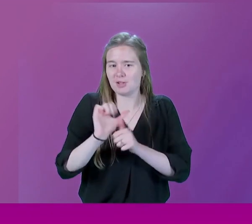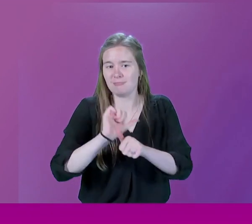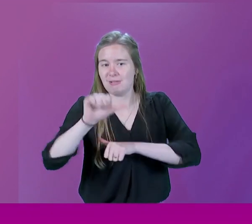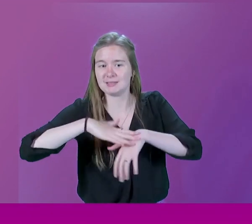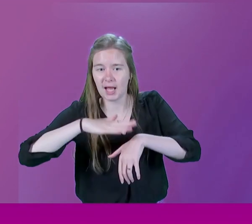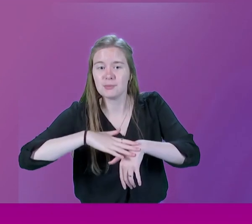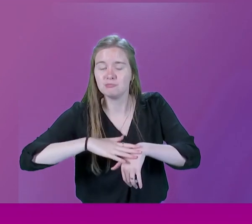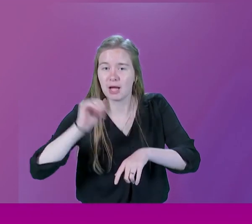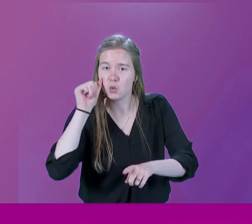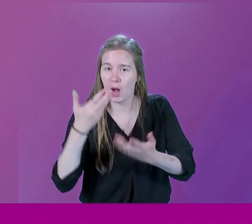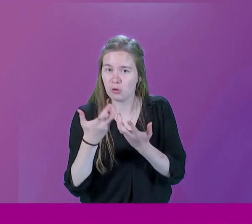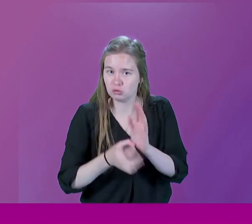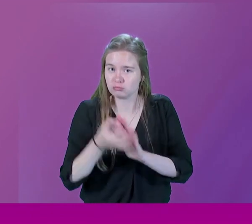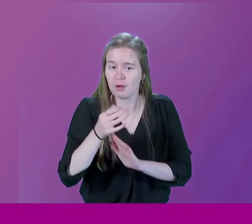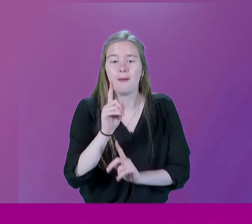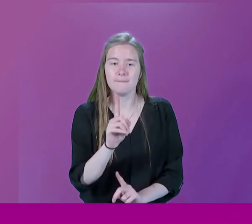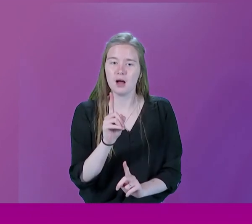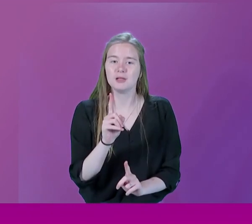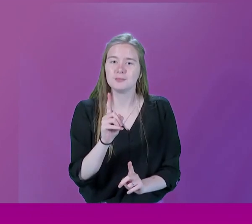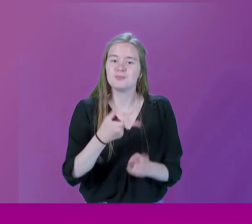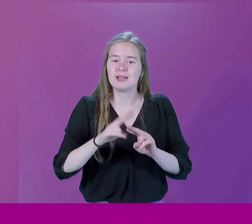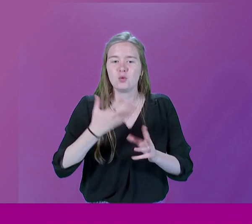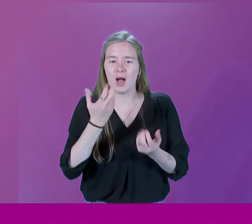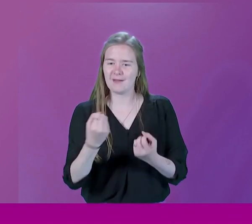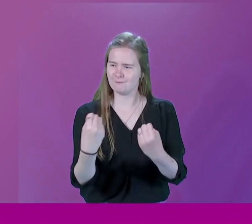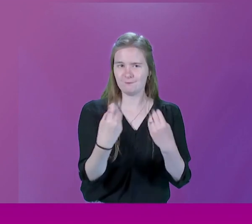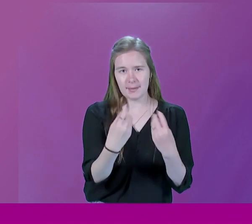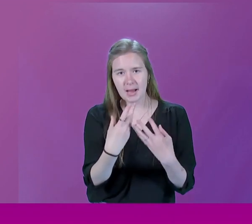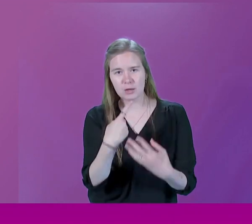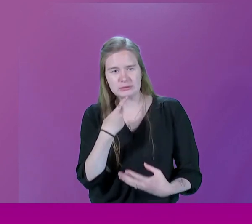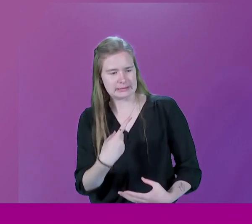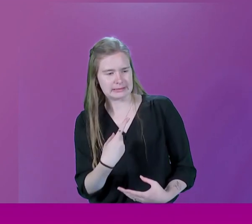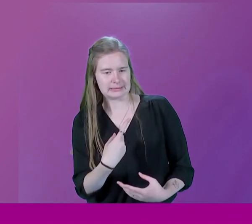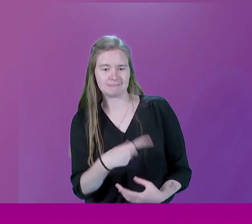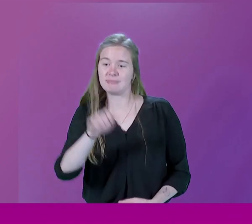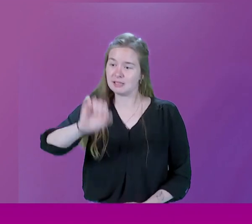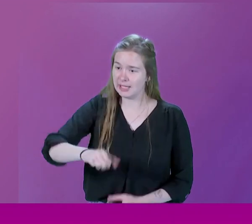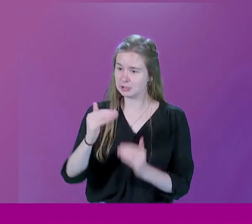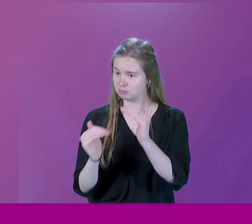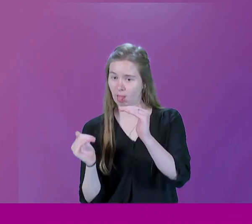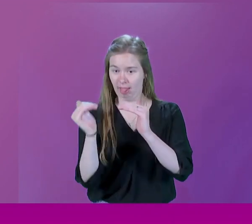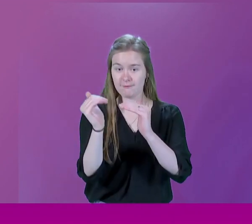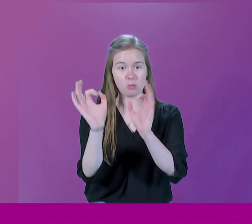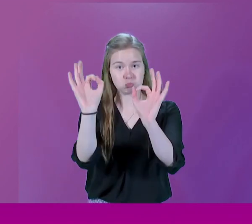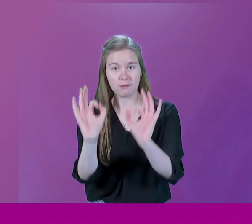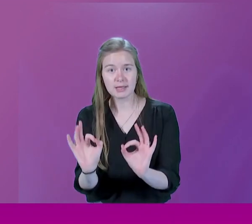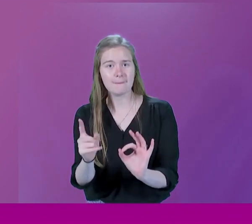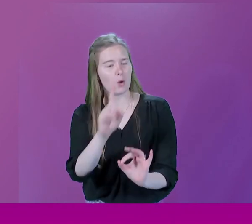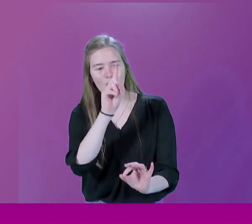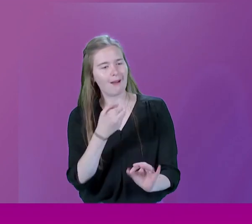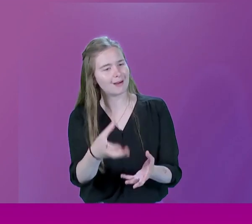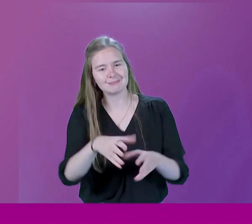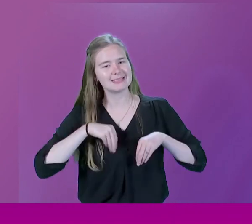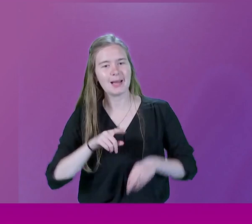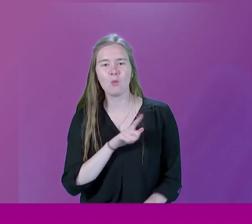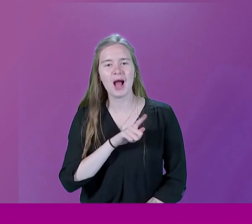next time around. However, when you do have the feedback where, well, yes, you are reaching the level, but we can't take